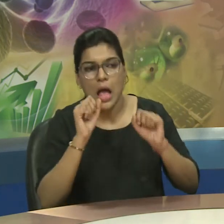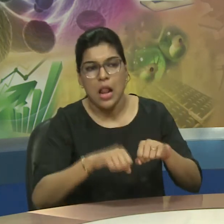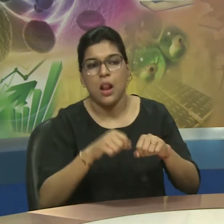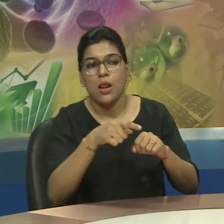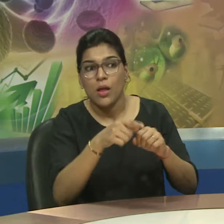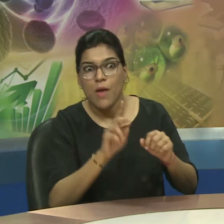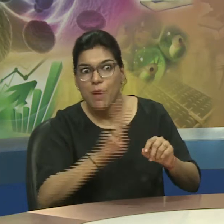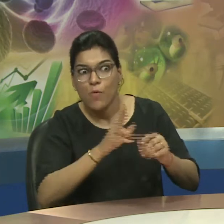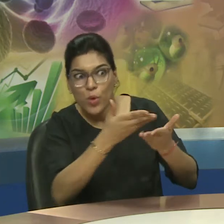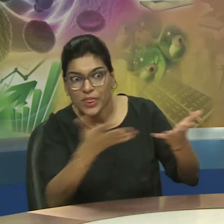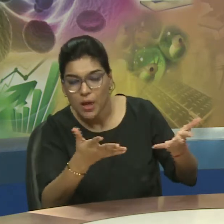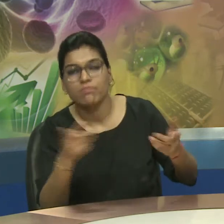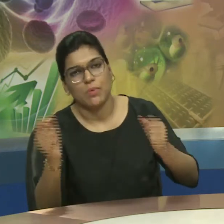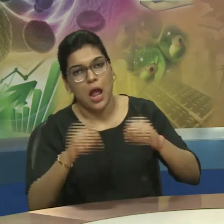its value,